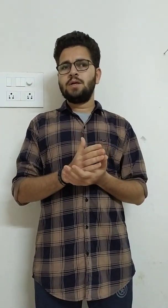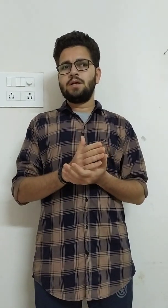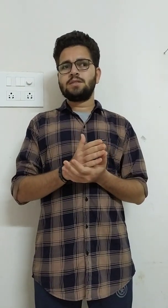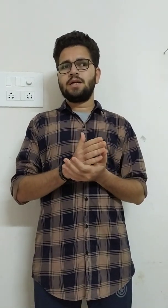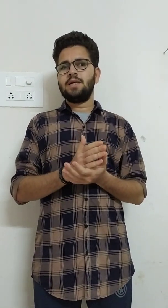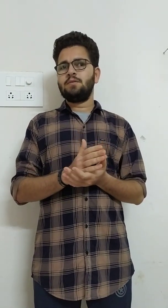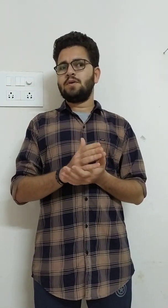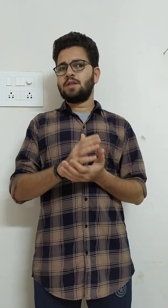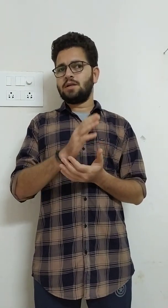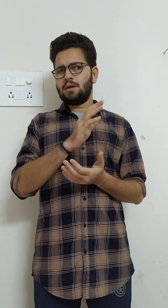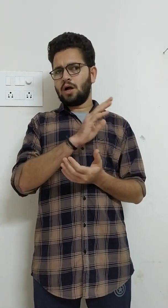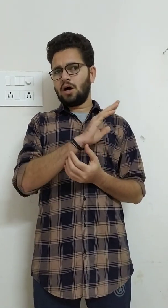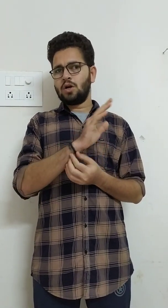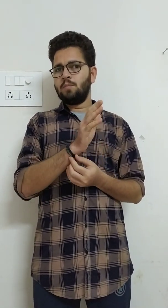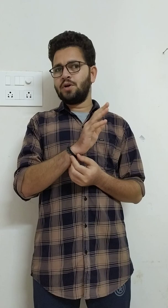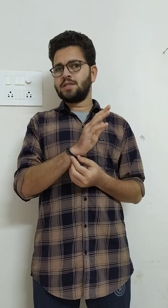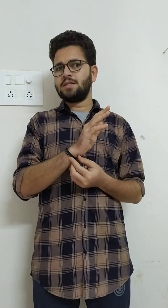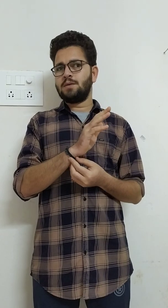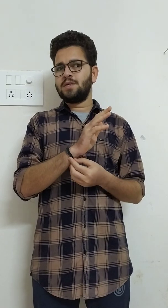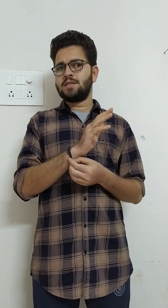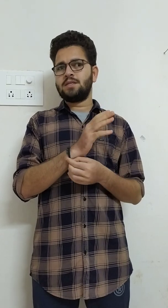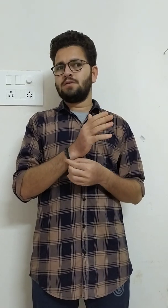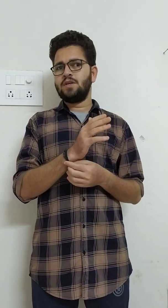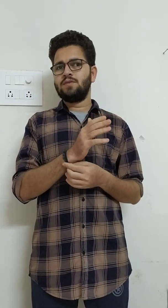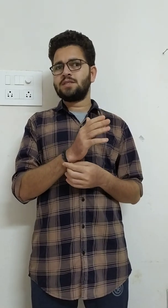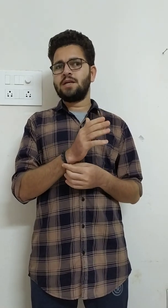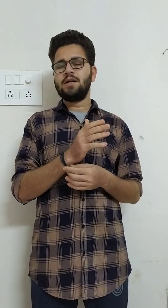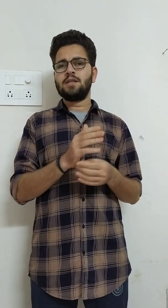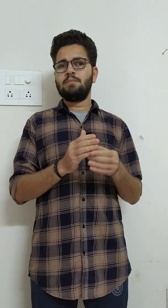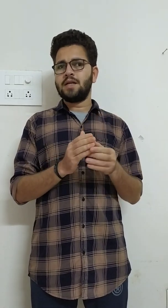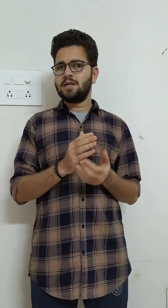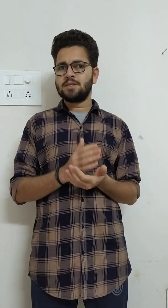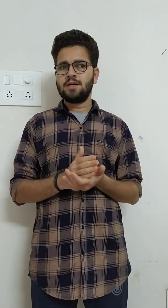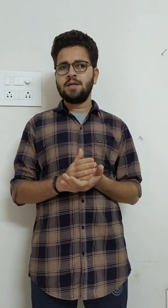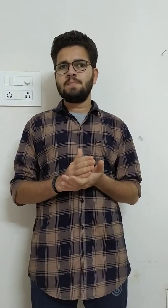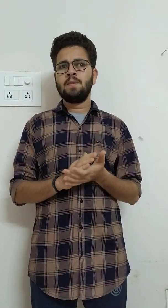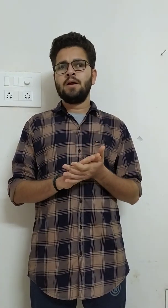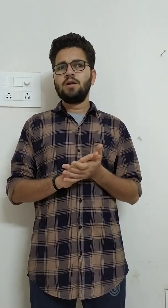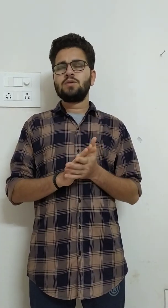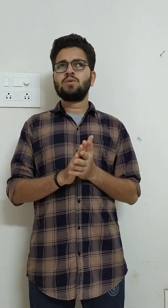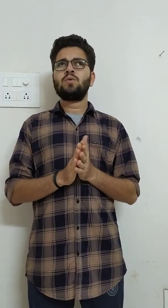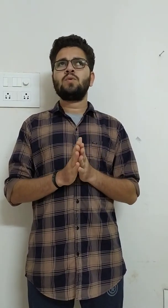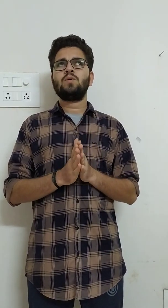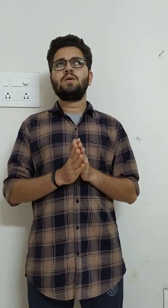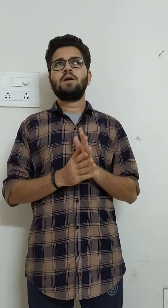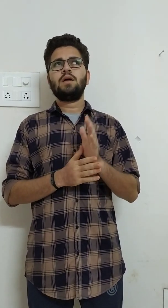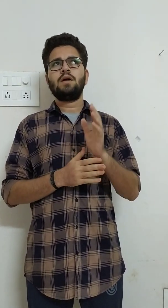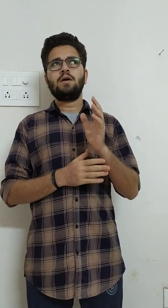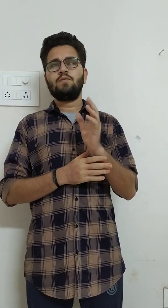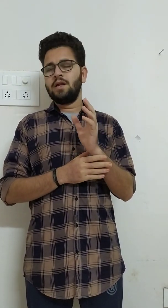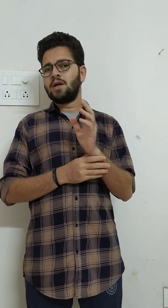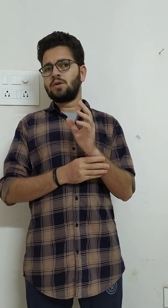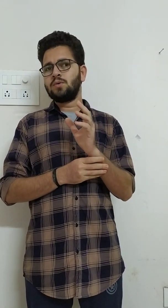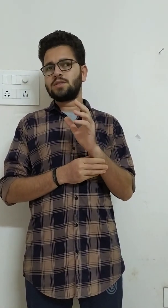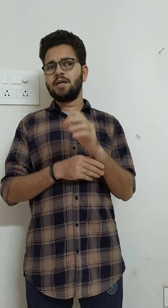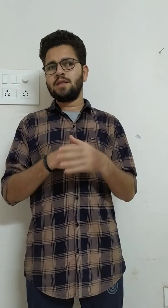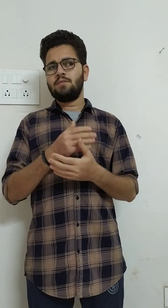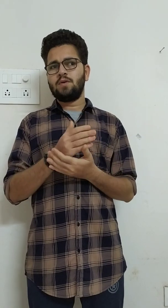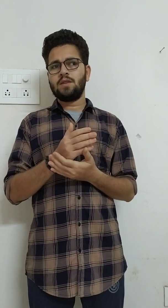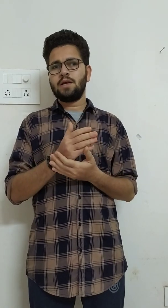be studying for the all computer science subjects which we studied in the bachelor's degree. So in order to study for the